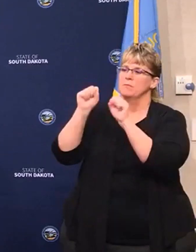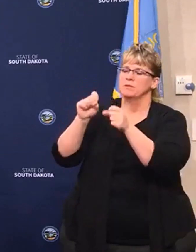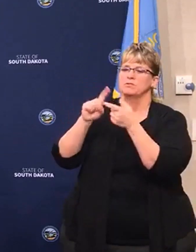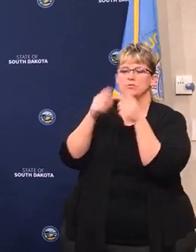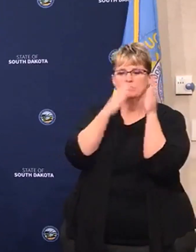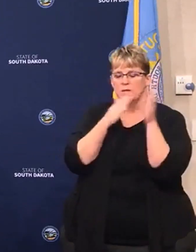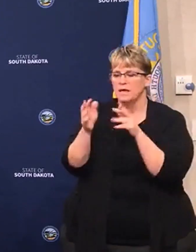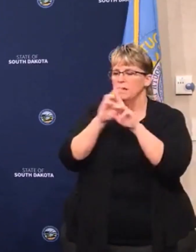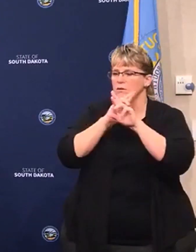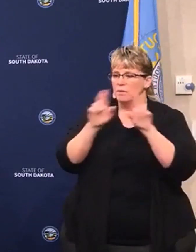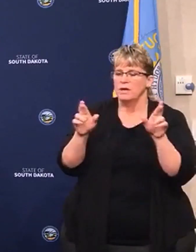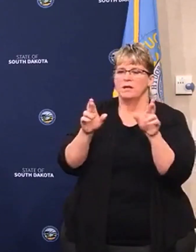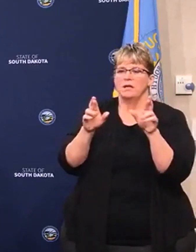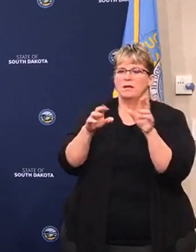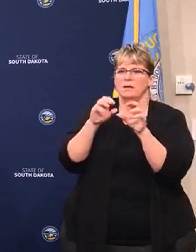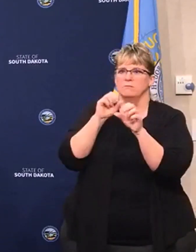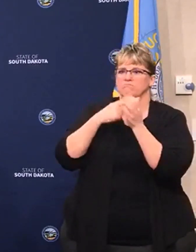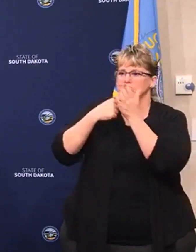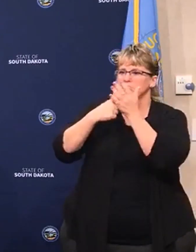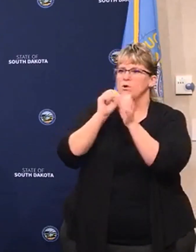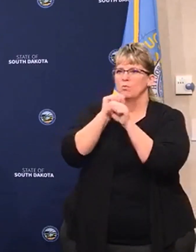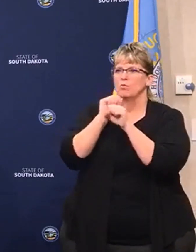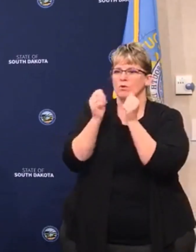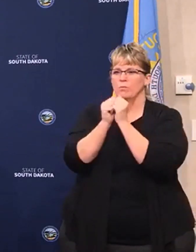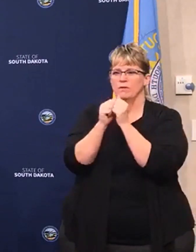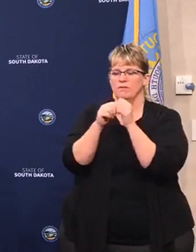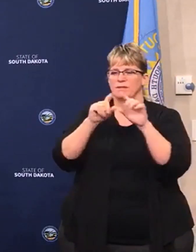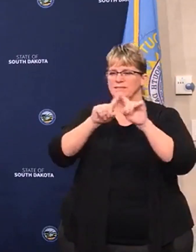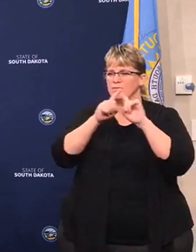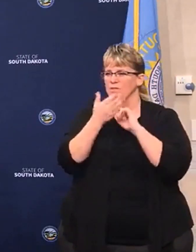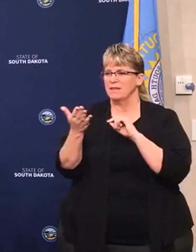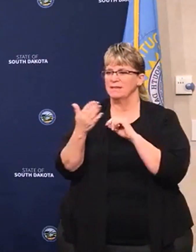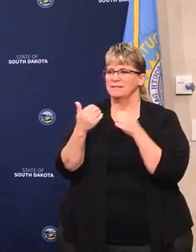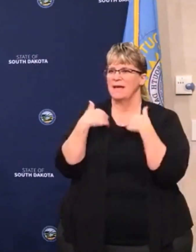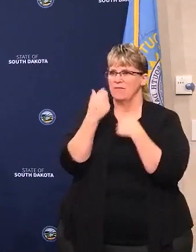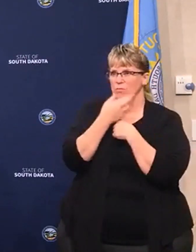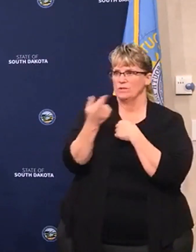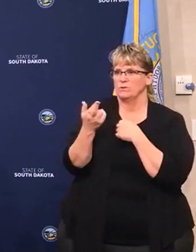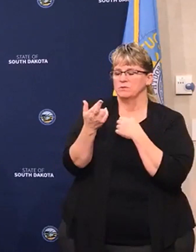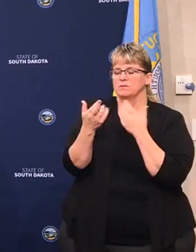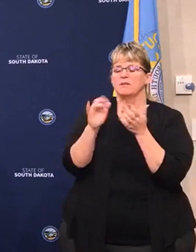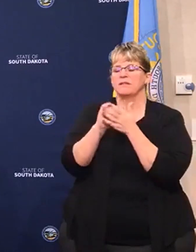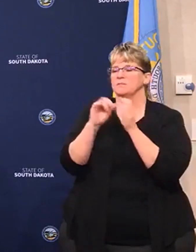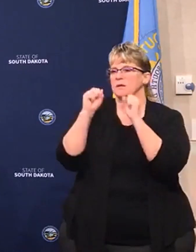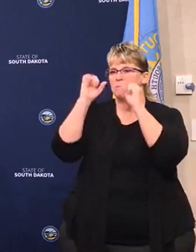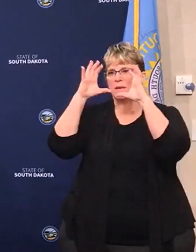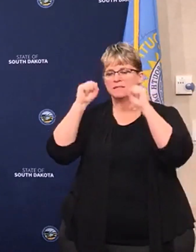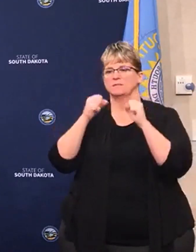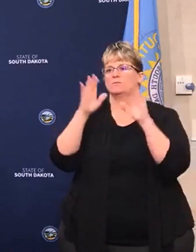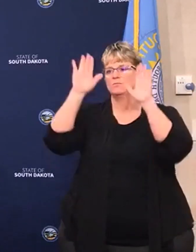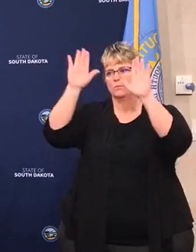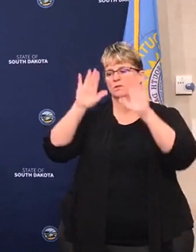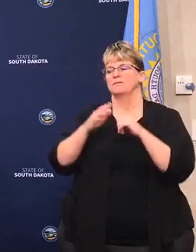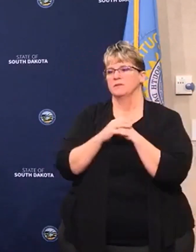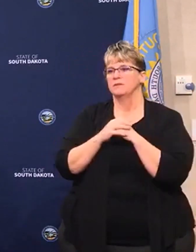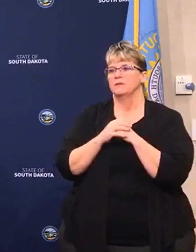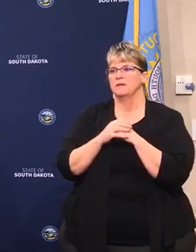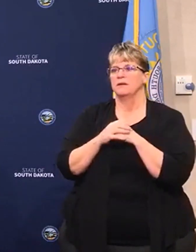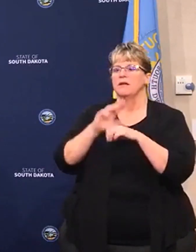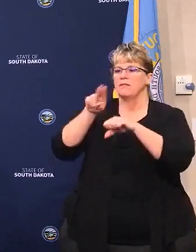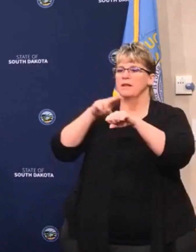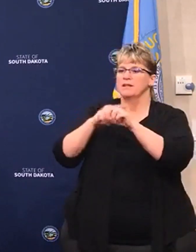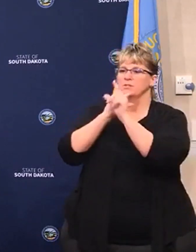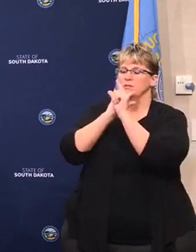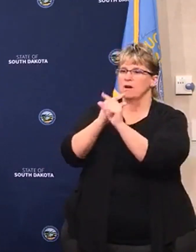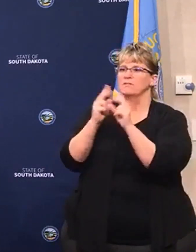to plan and work out systems and get resources where they need to be has just been amazing. So they are very